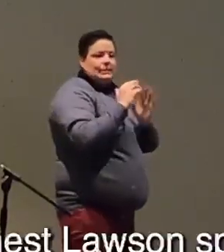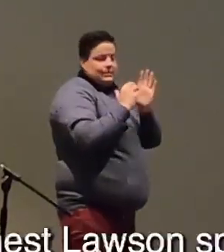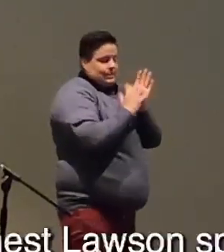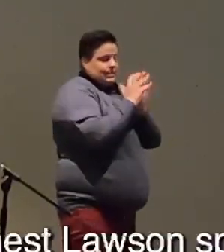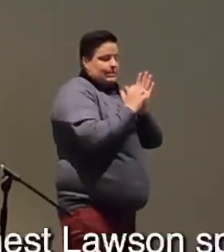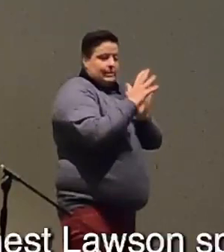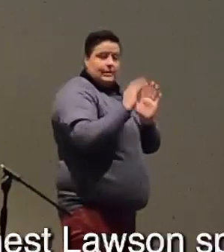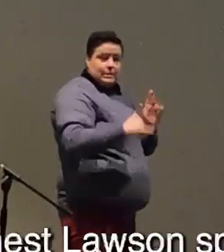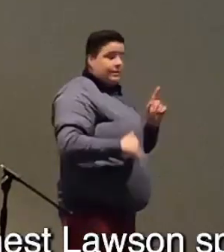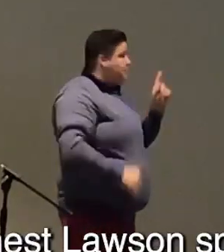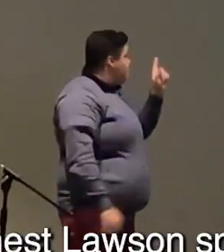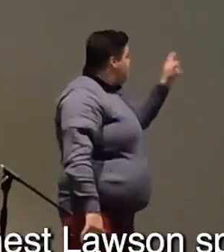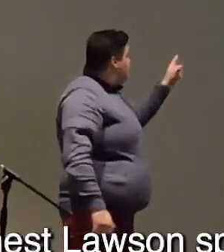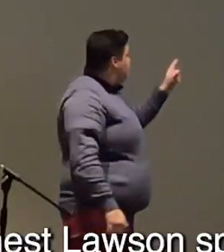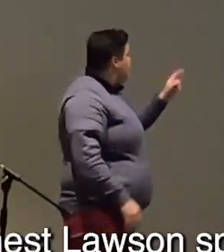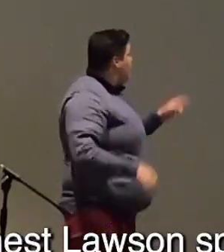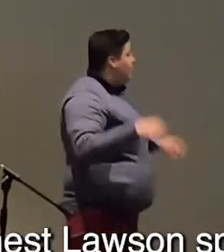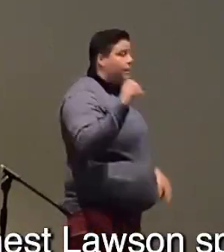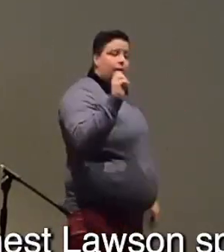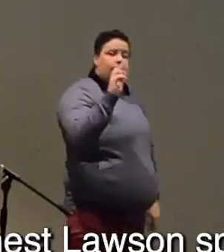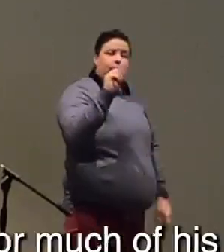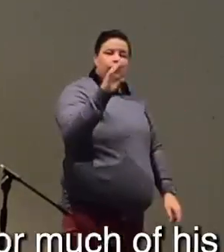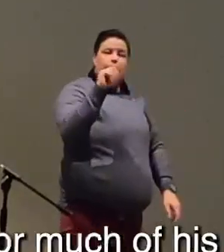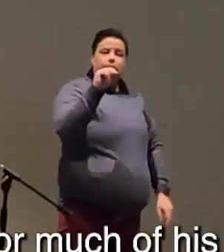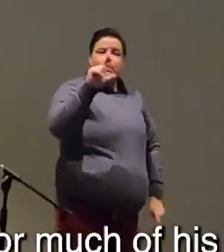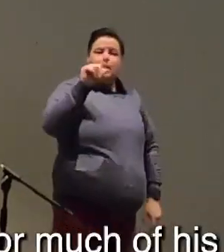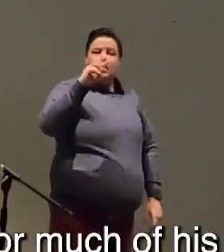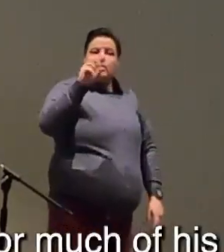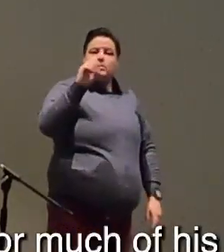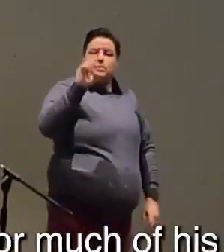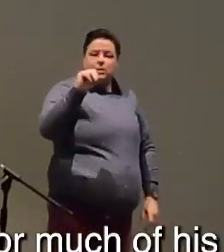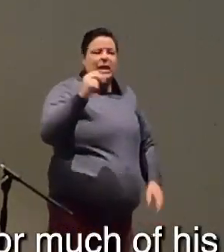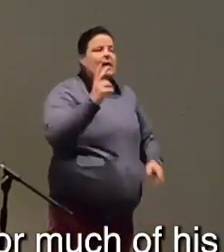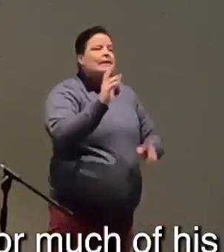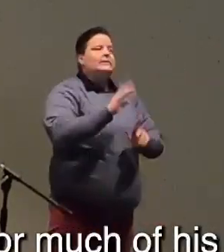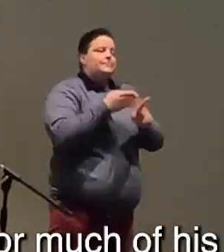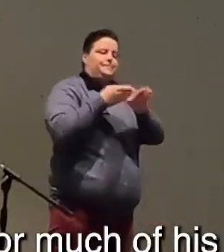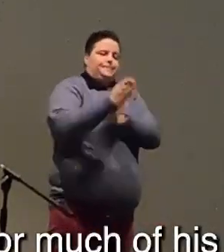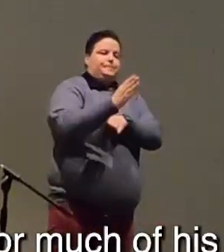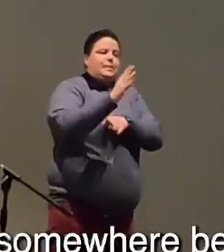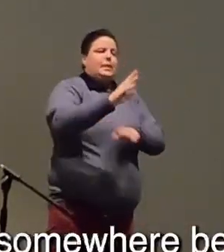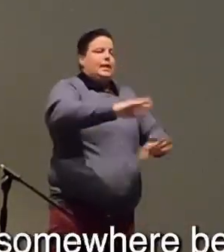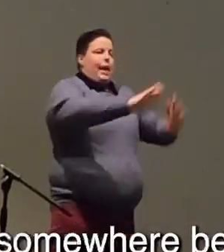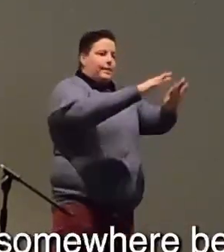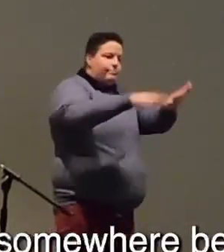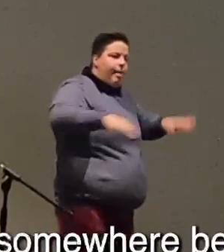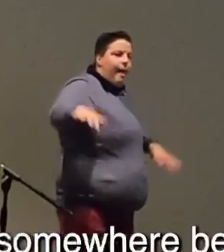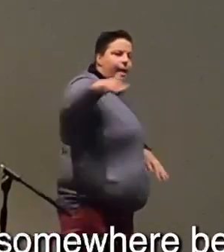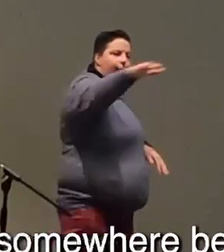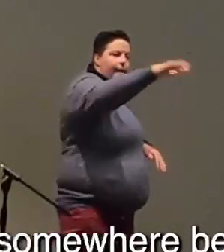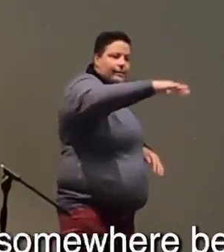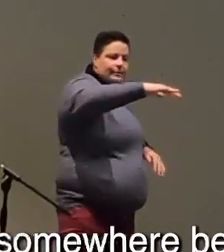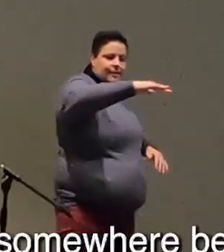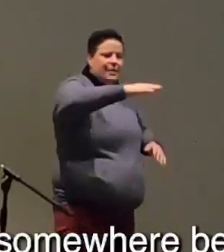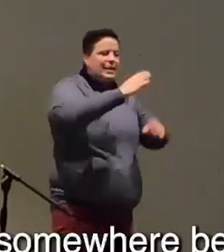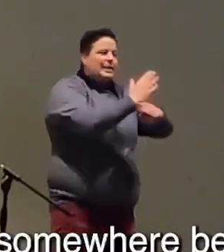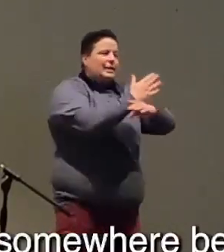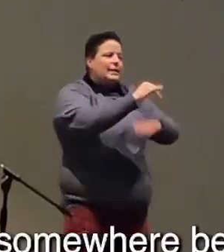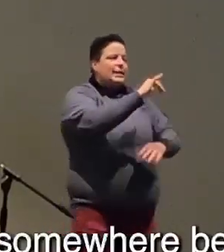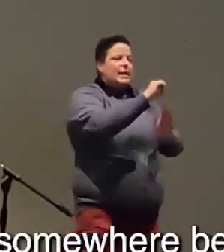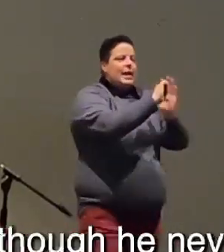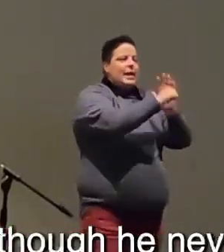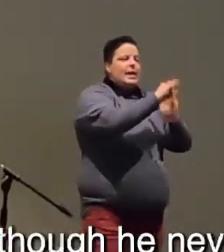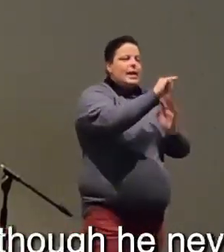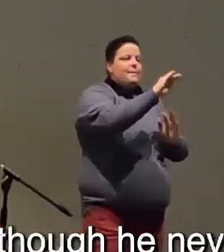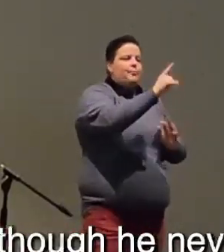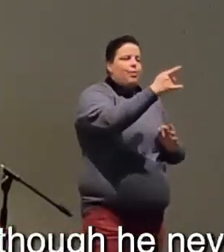So Ernest Lawson specialized in landscape scenes for much of his career, and his style lands somewhere sort of between Impressionism and